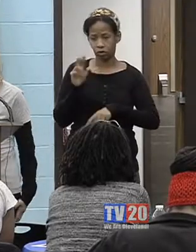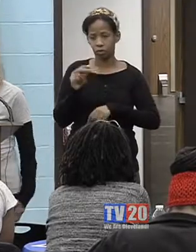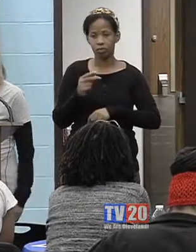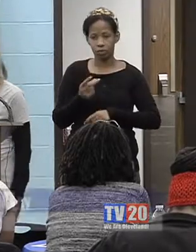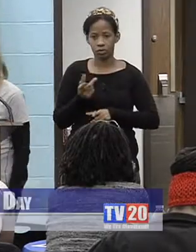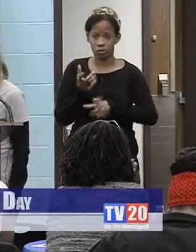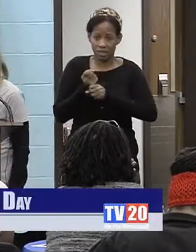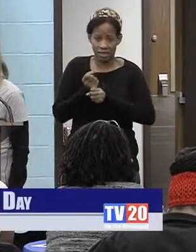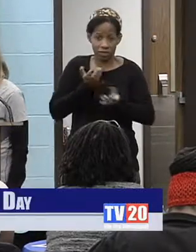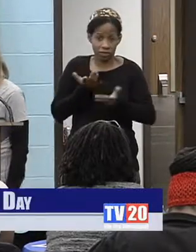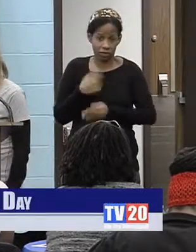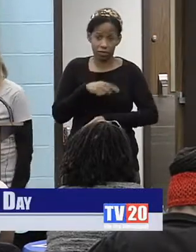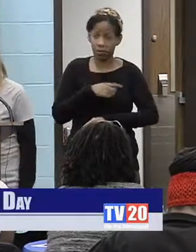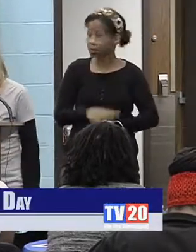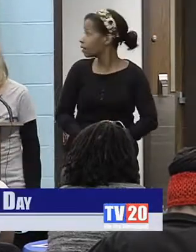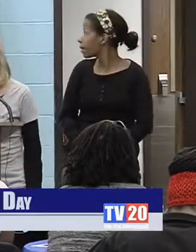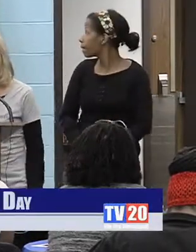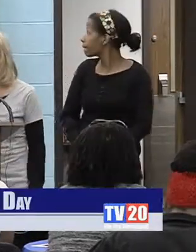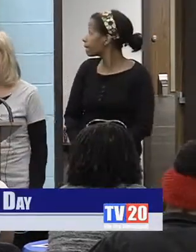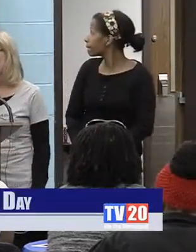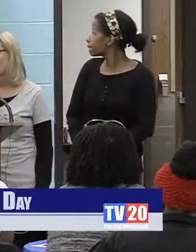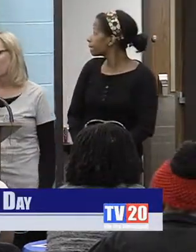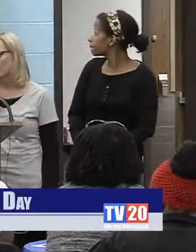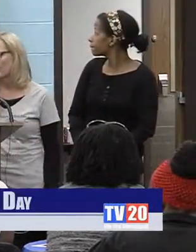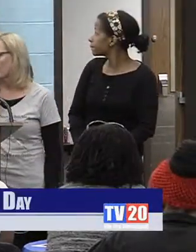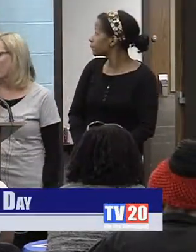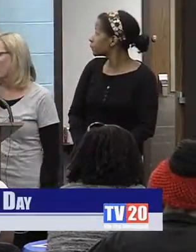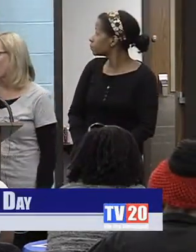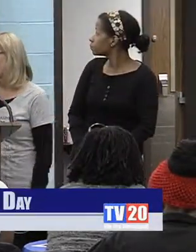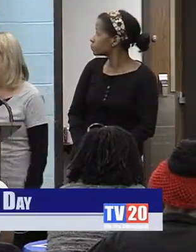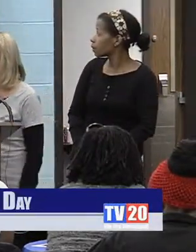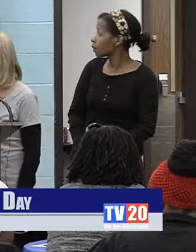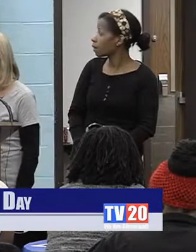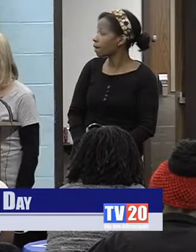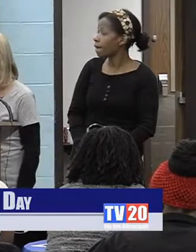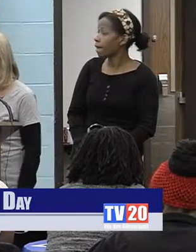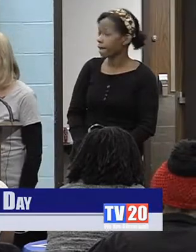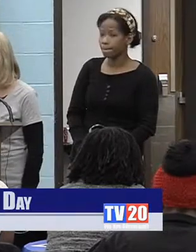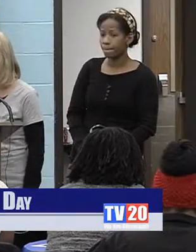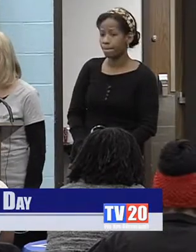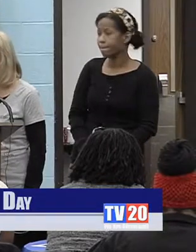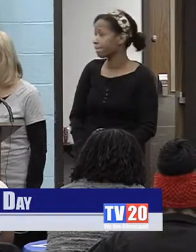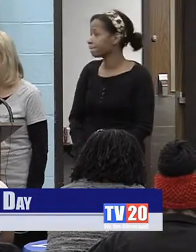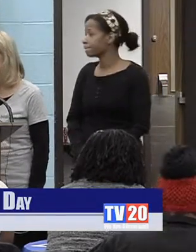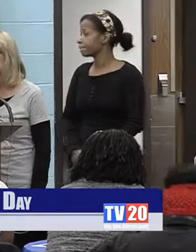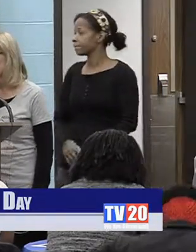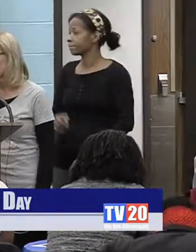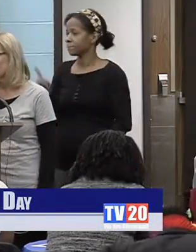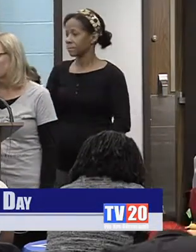us. So it's at the end, we do the questions.